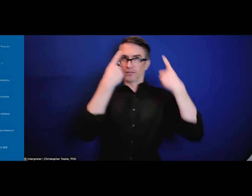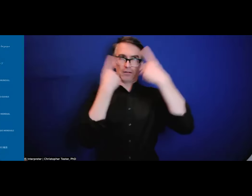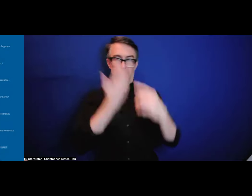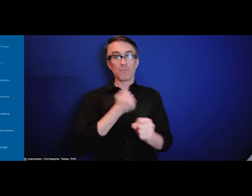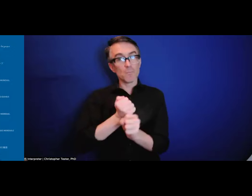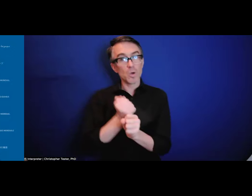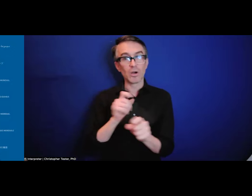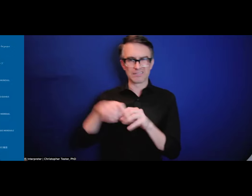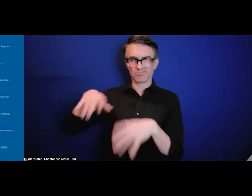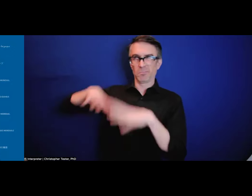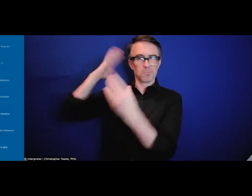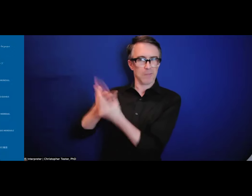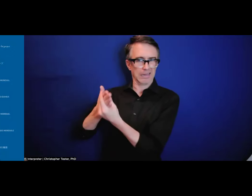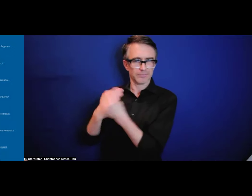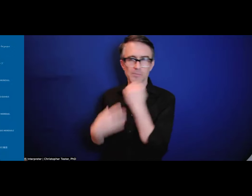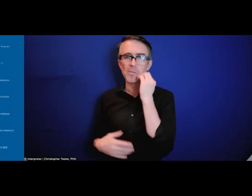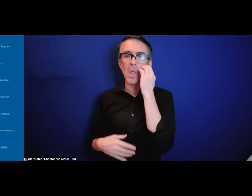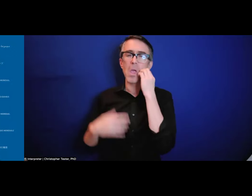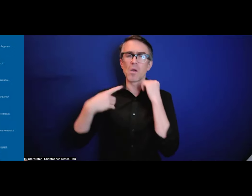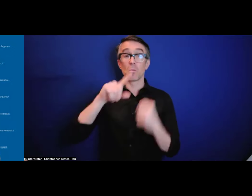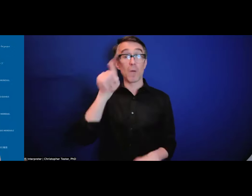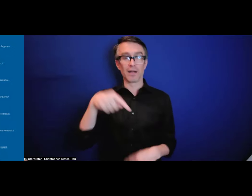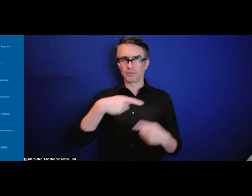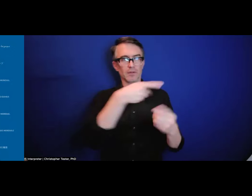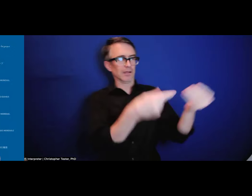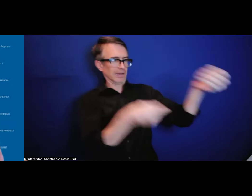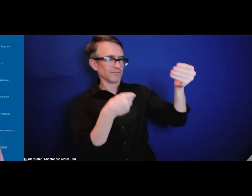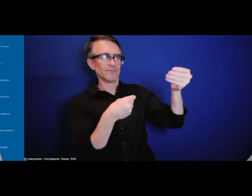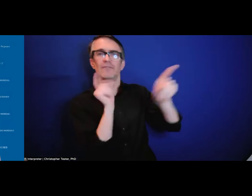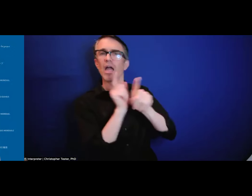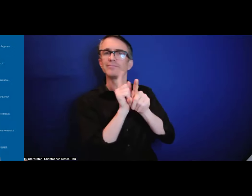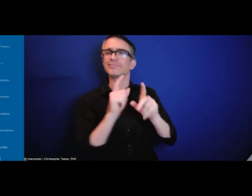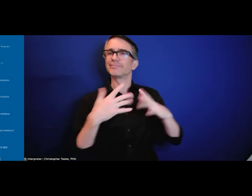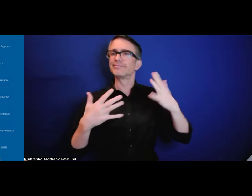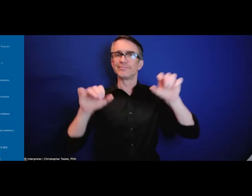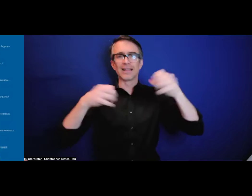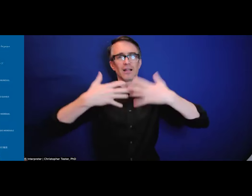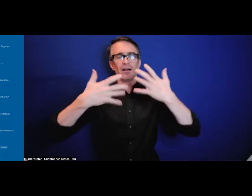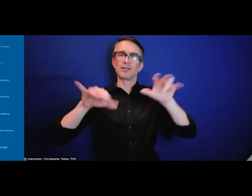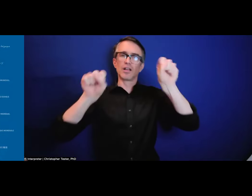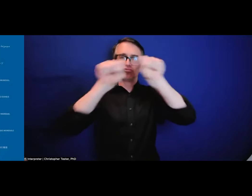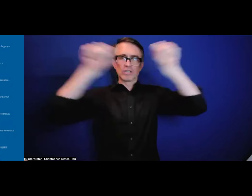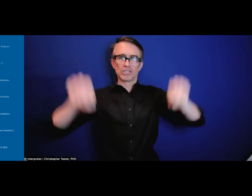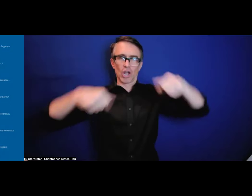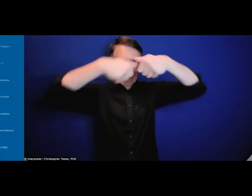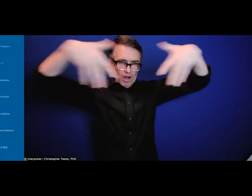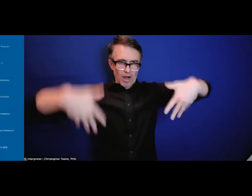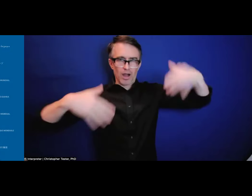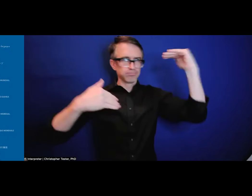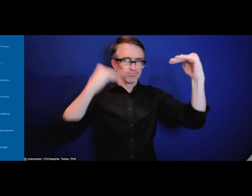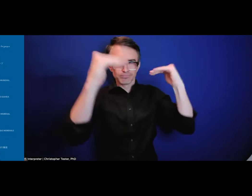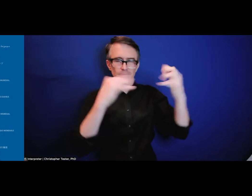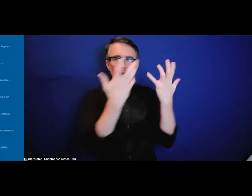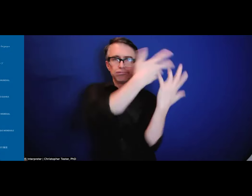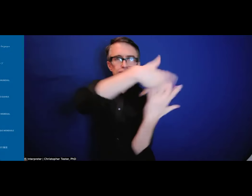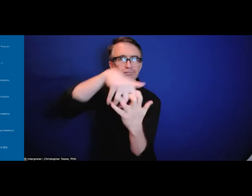in partnership with country governments, have begun to address and accelerate health equity for persons with disabilities.